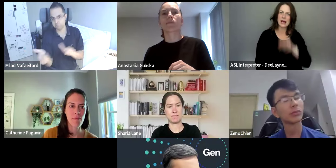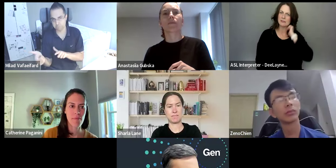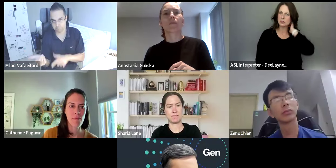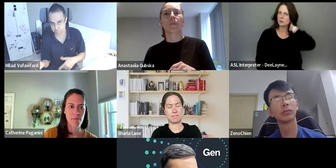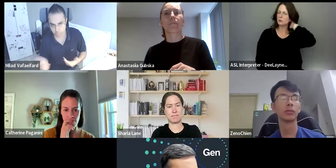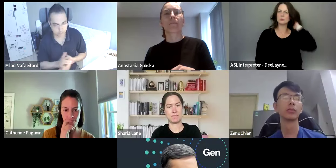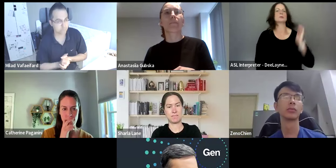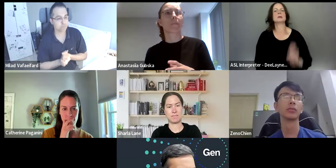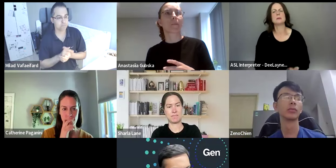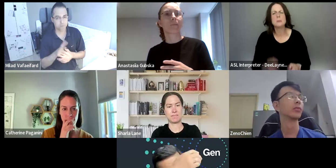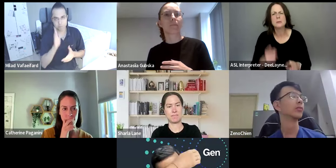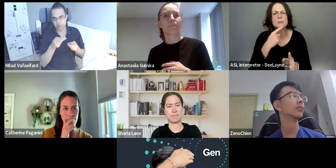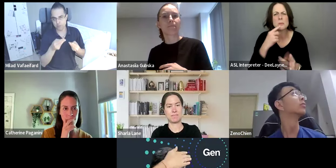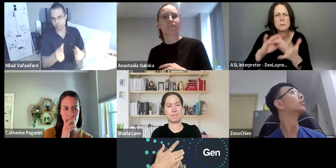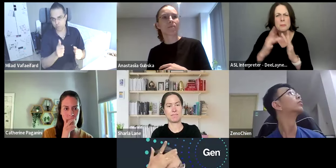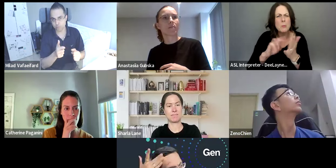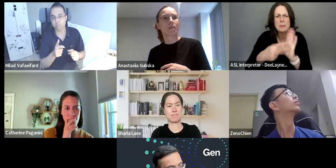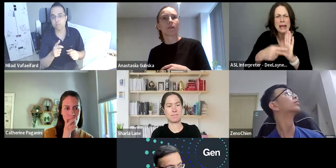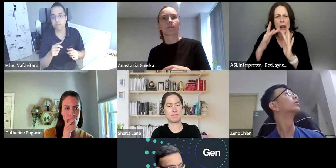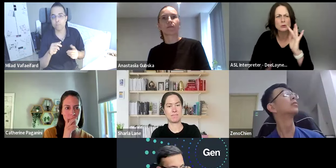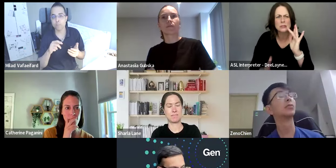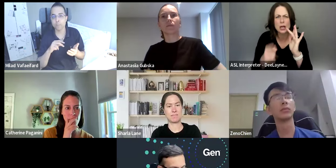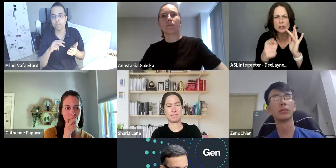that they have to